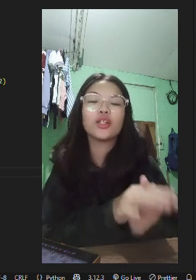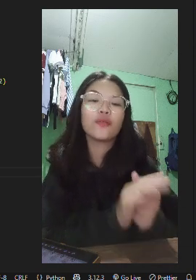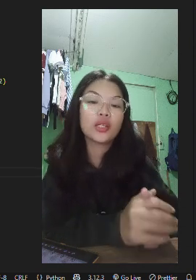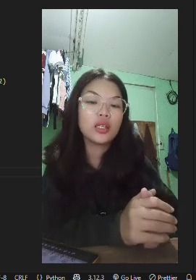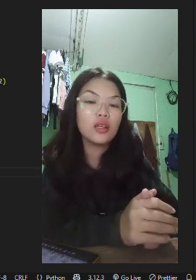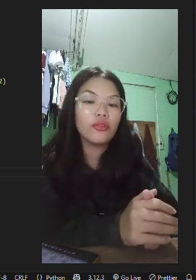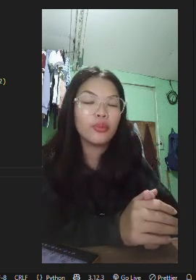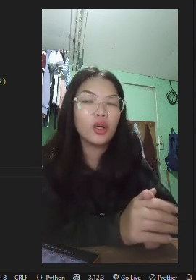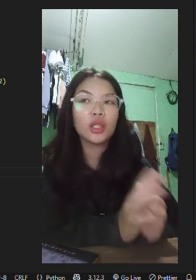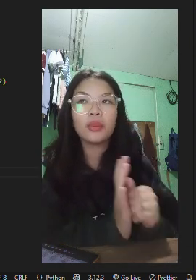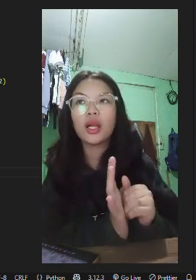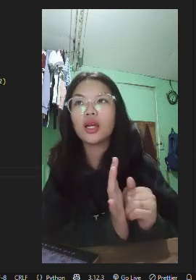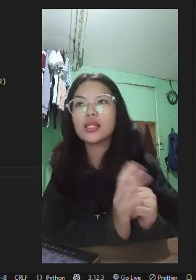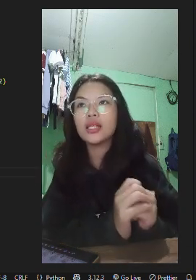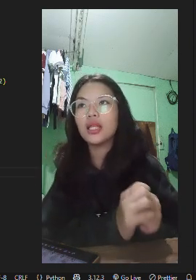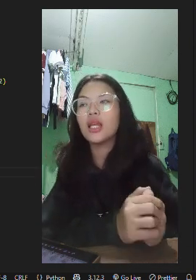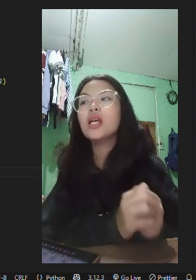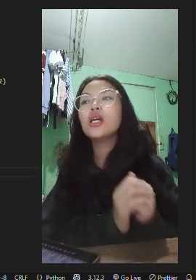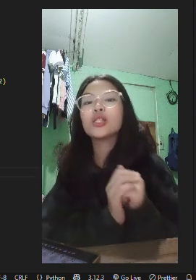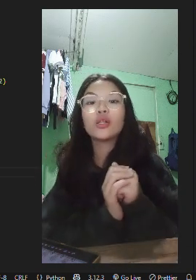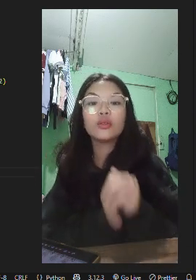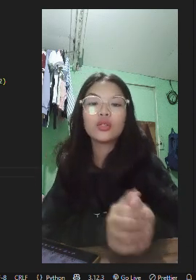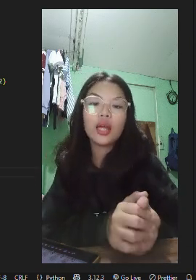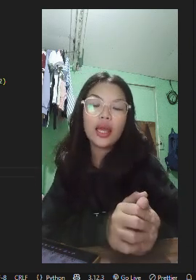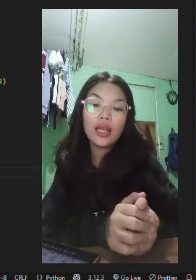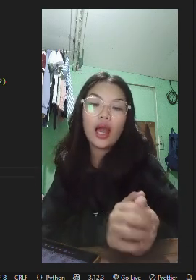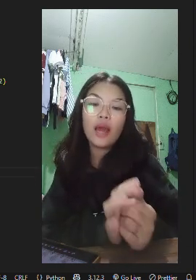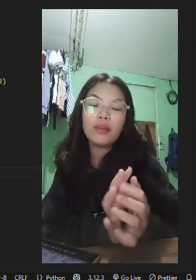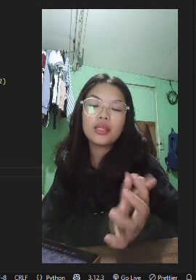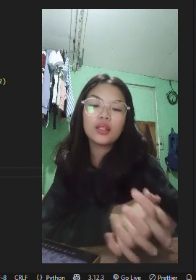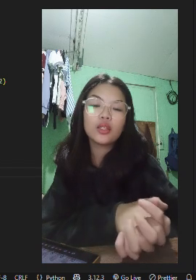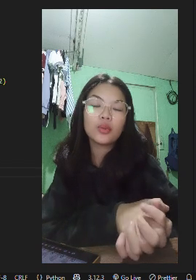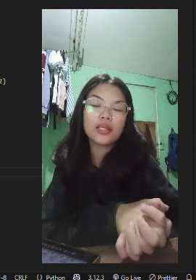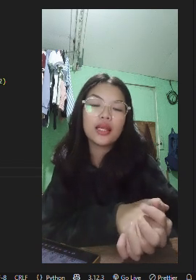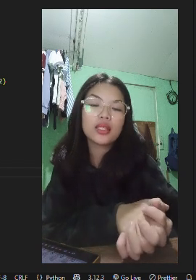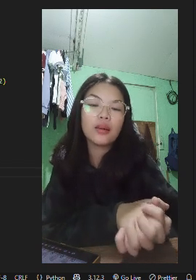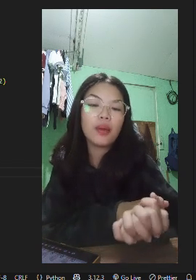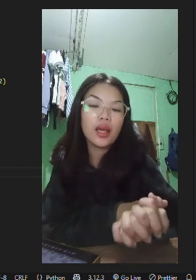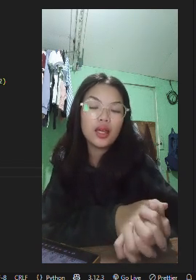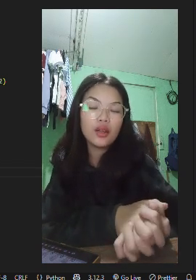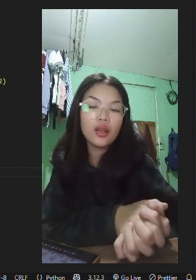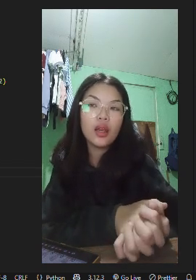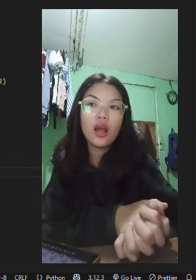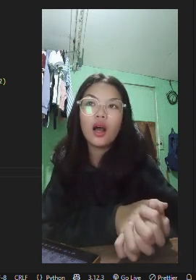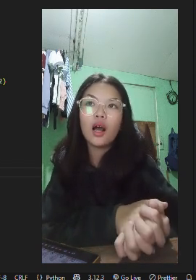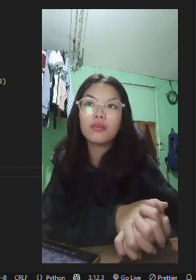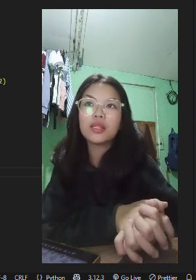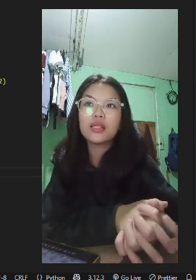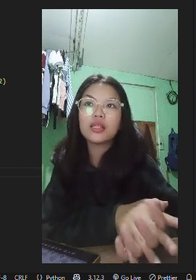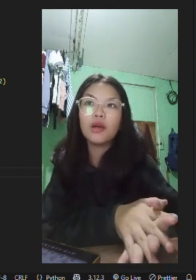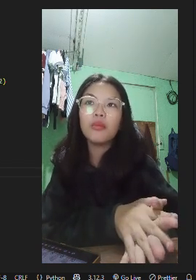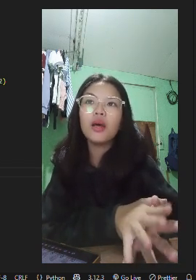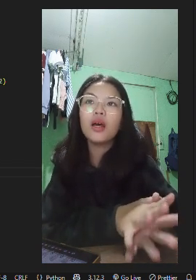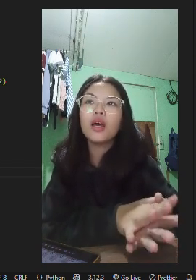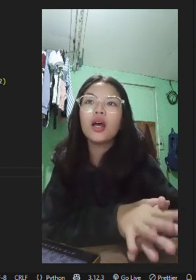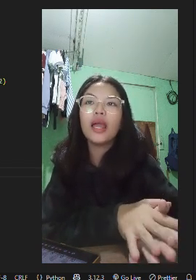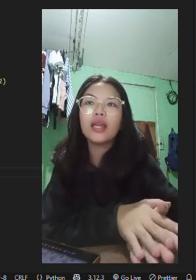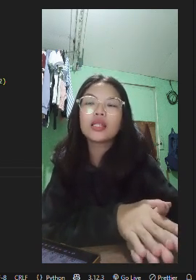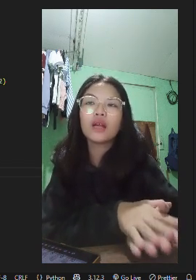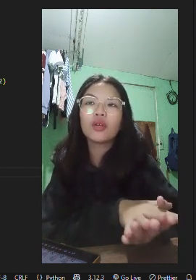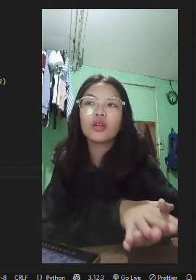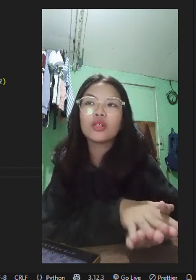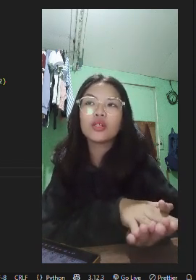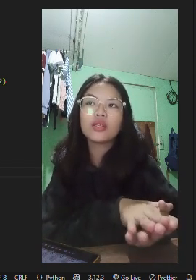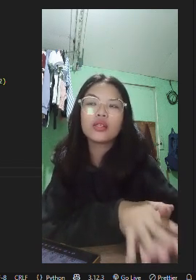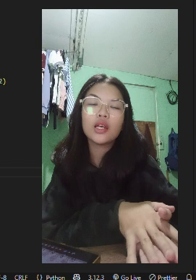at the University of Bohol, Tagbilaran City. So tonight, I'm excited to present my system,